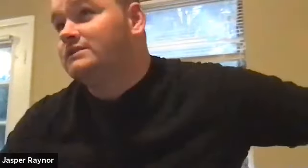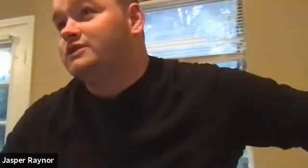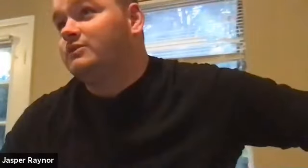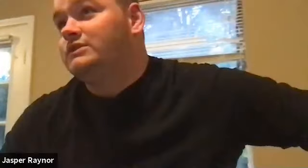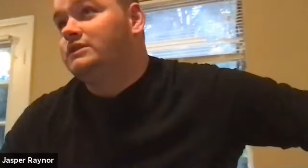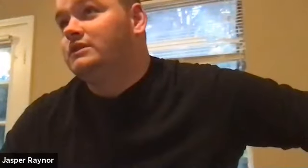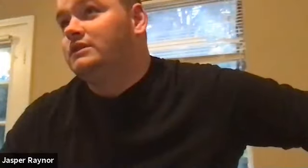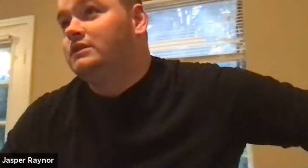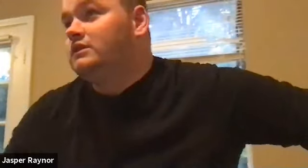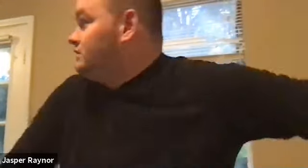some reason.